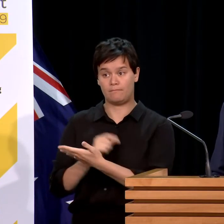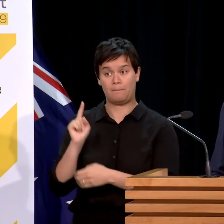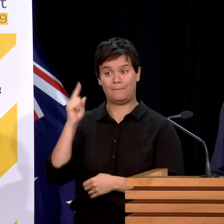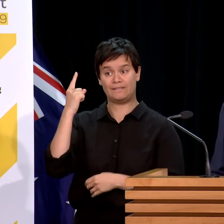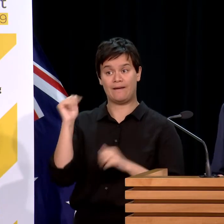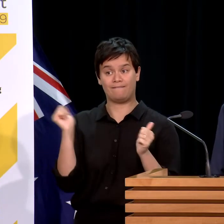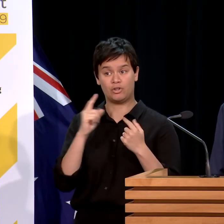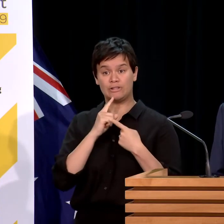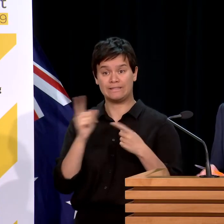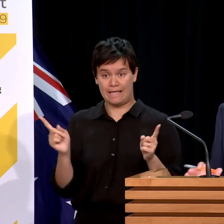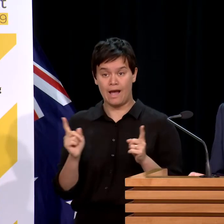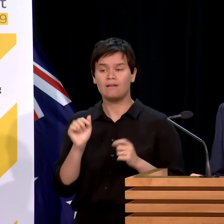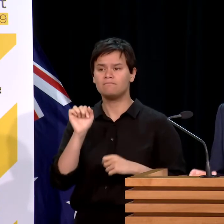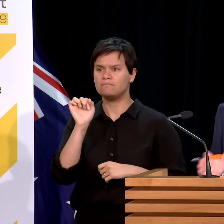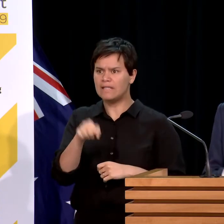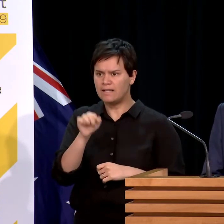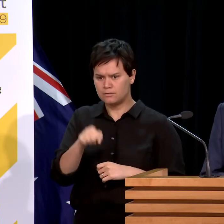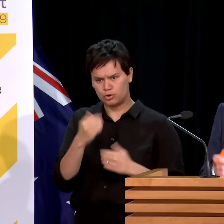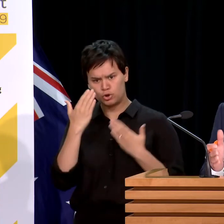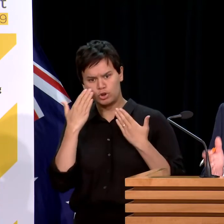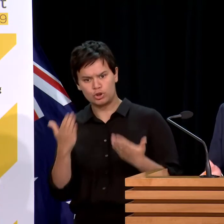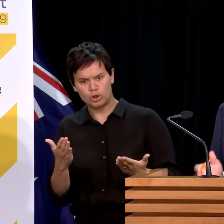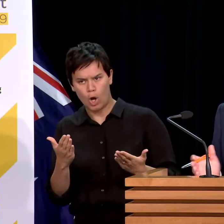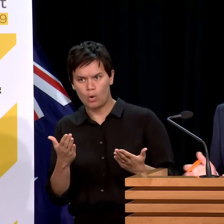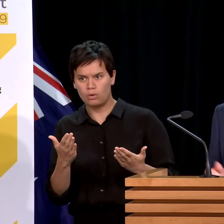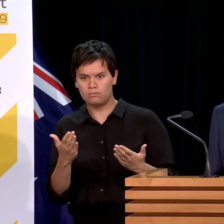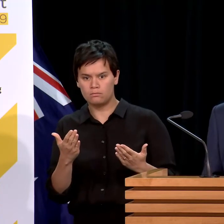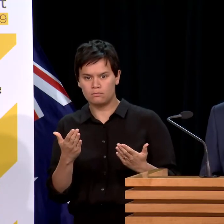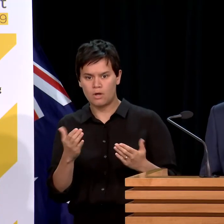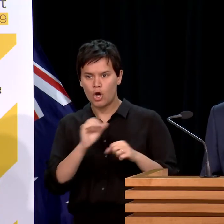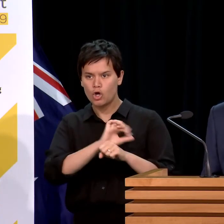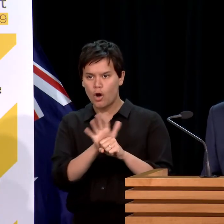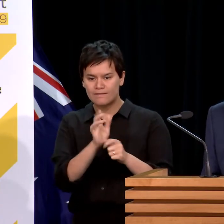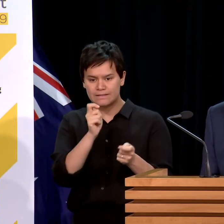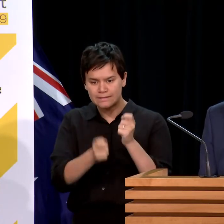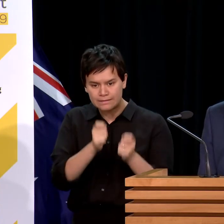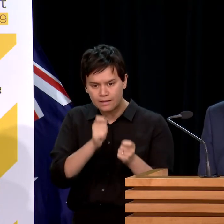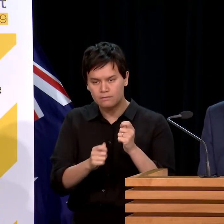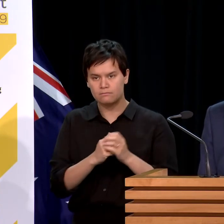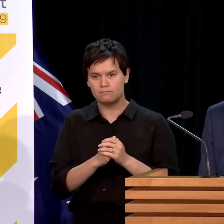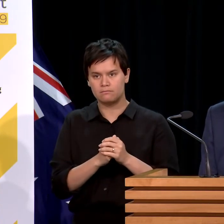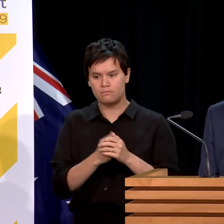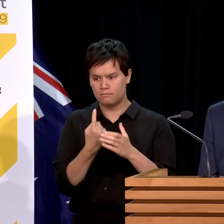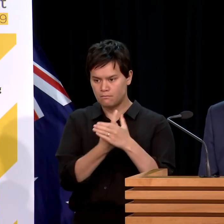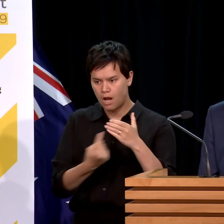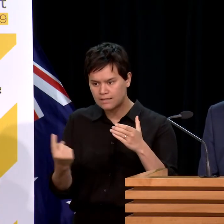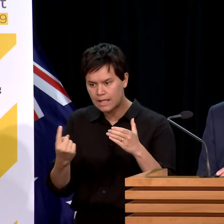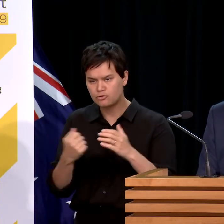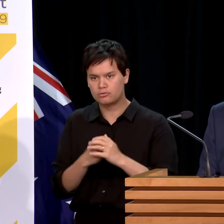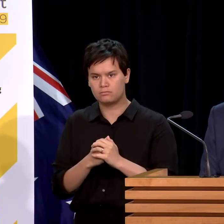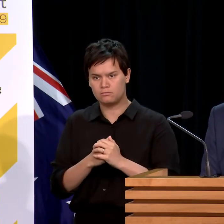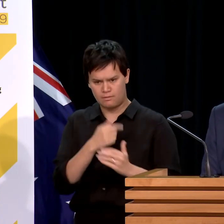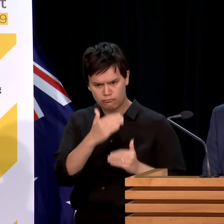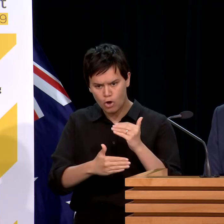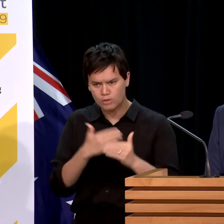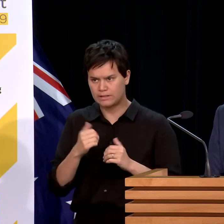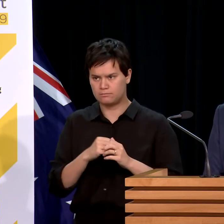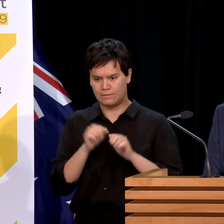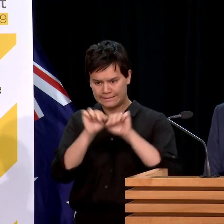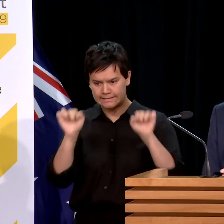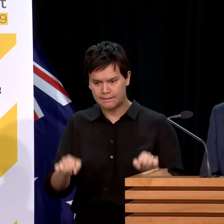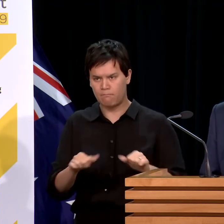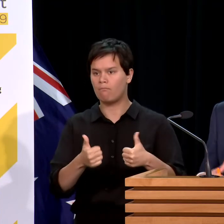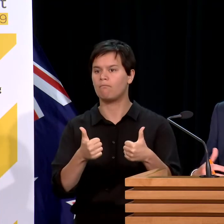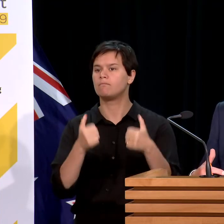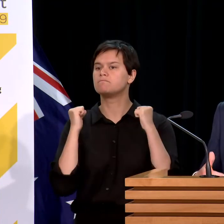example of our response, our isolation and testing and follow-up system working, and I want to thank the staff at